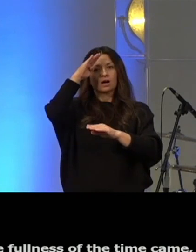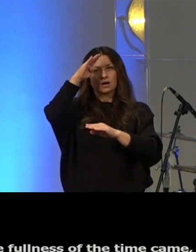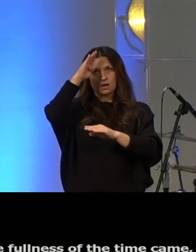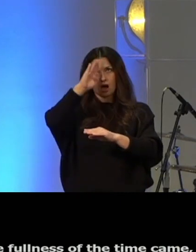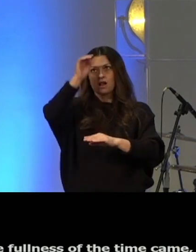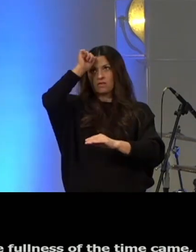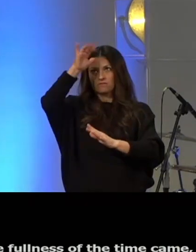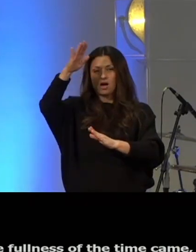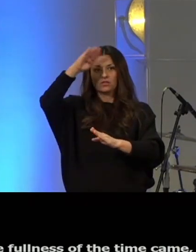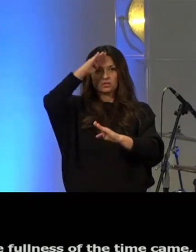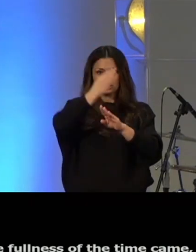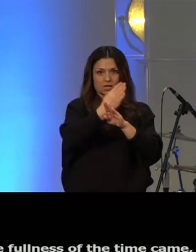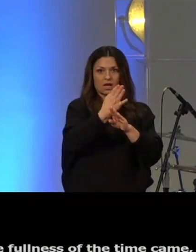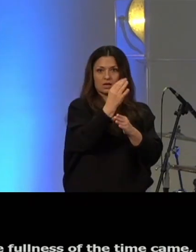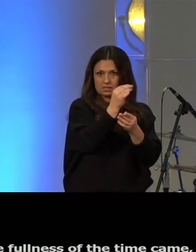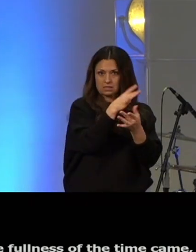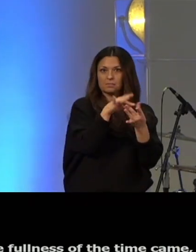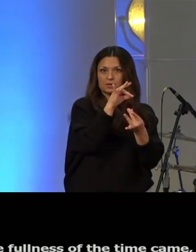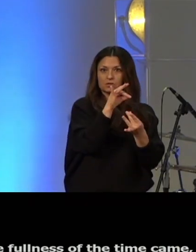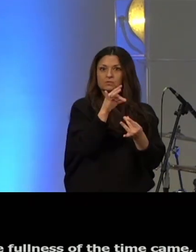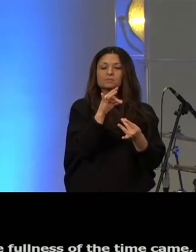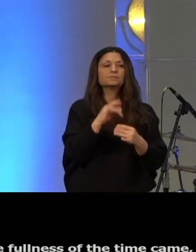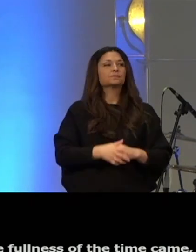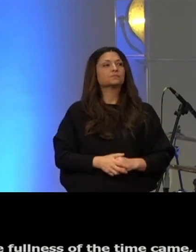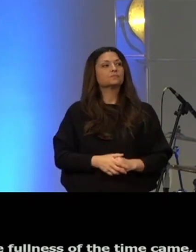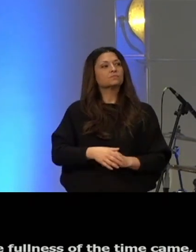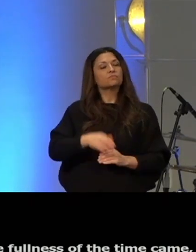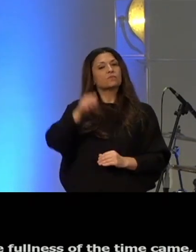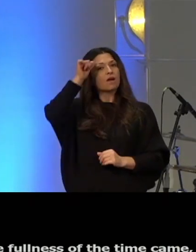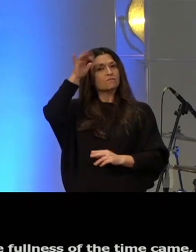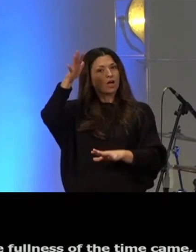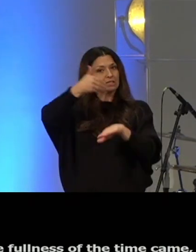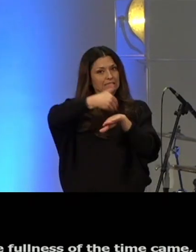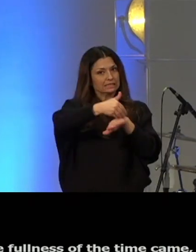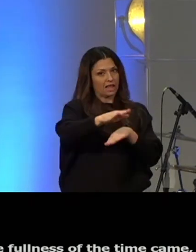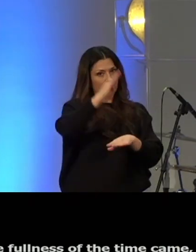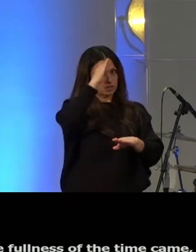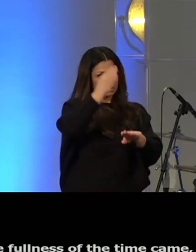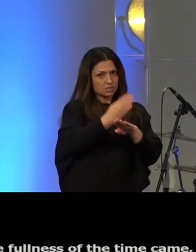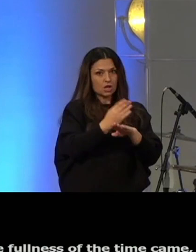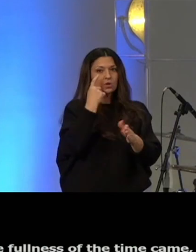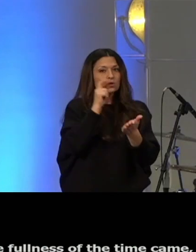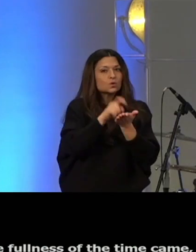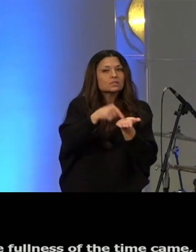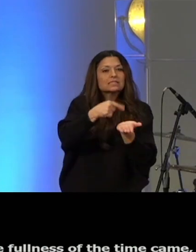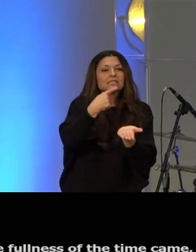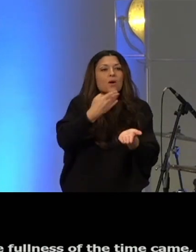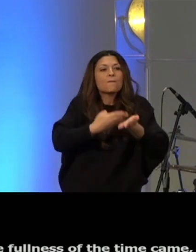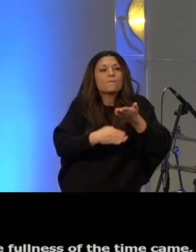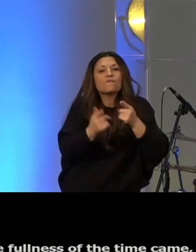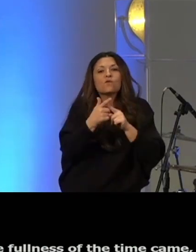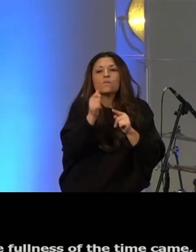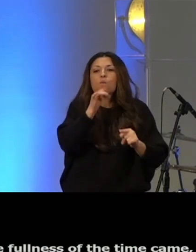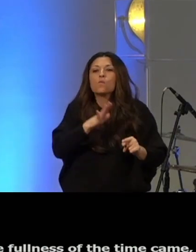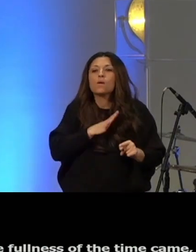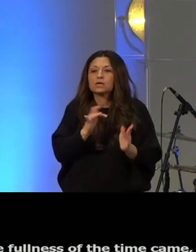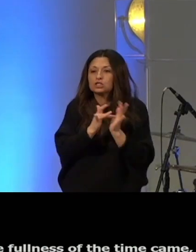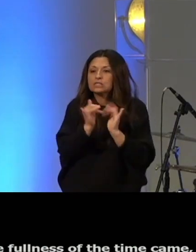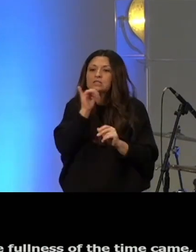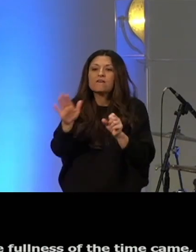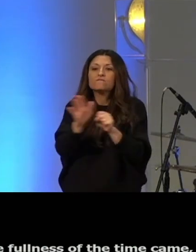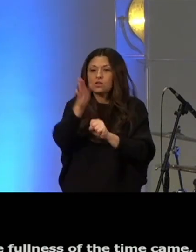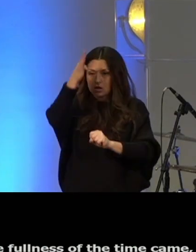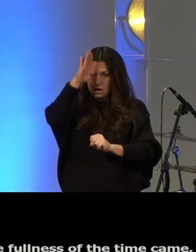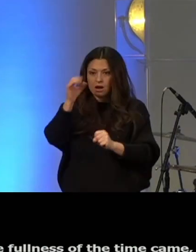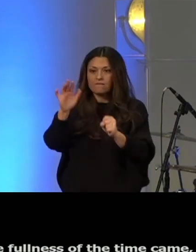Spirit. So God the Father sent God the Son. Notice, born of a woman. Jesus is fully God and